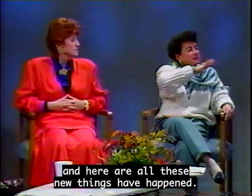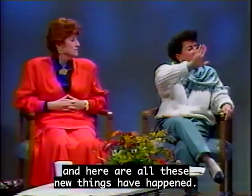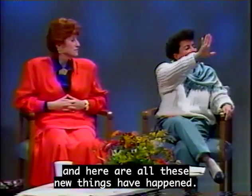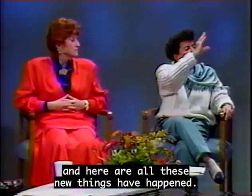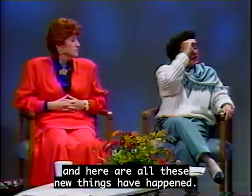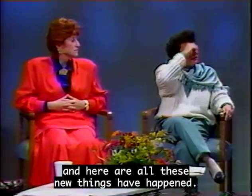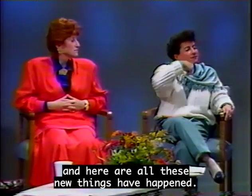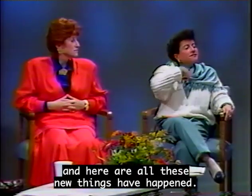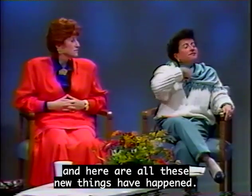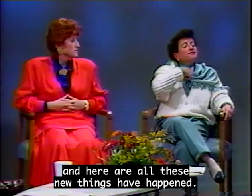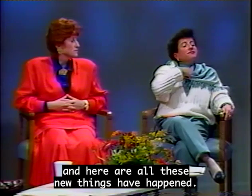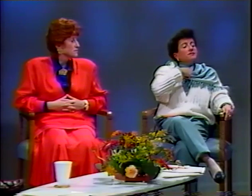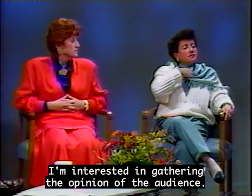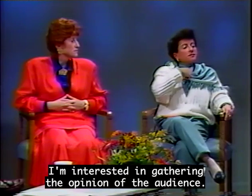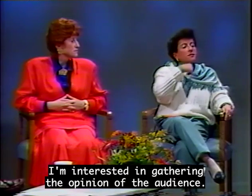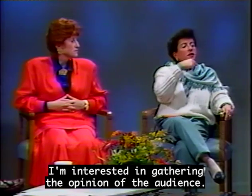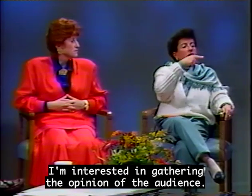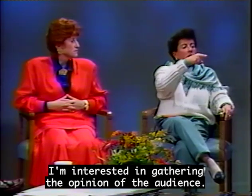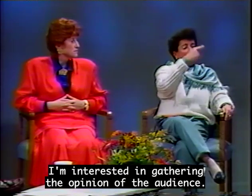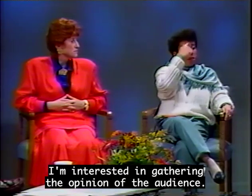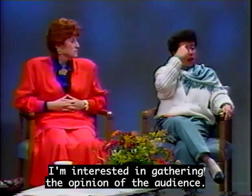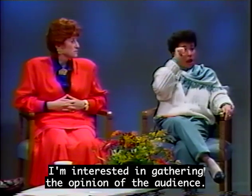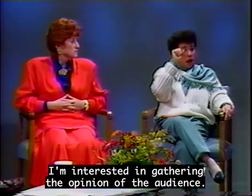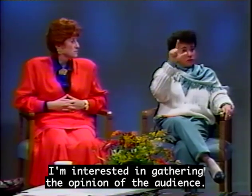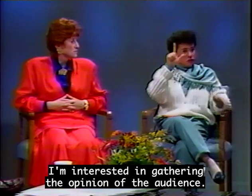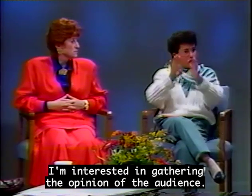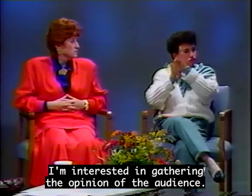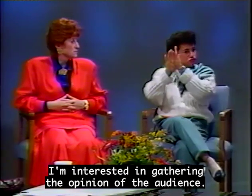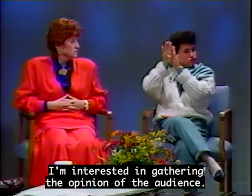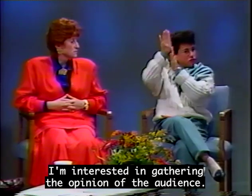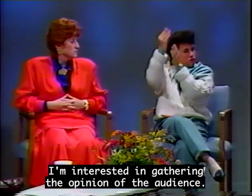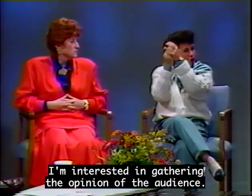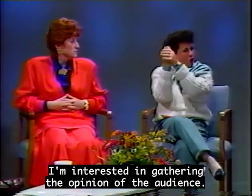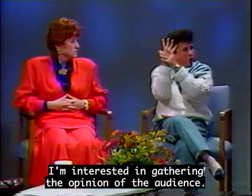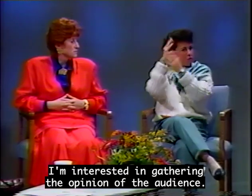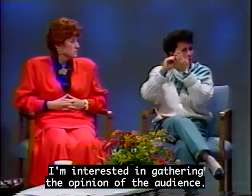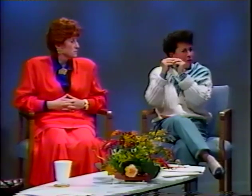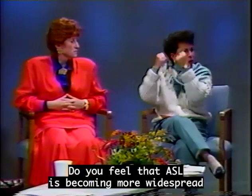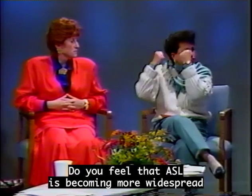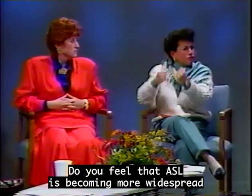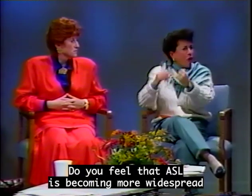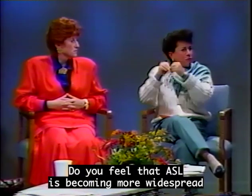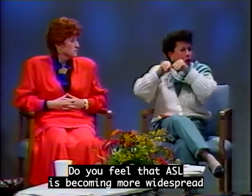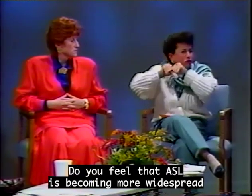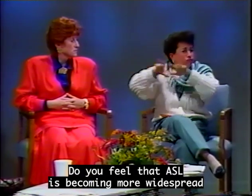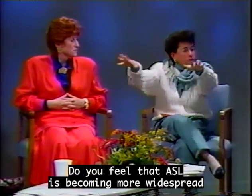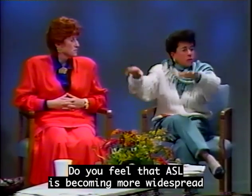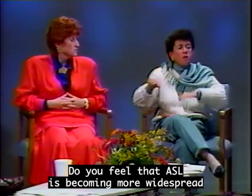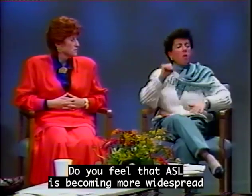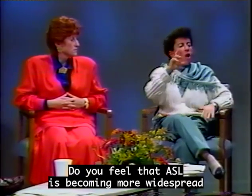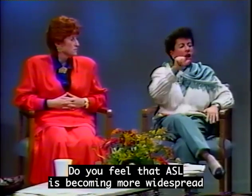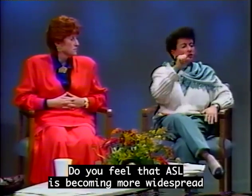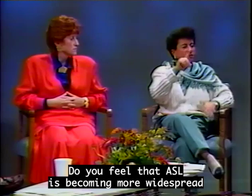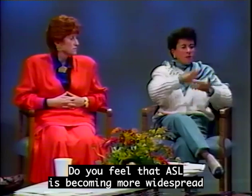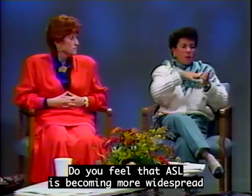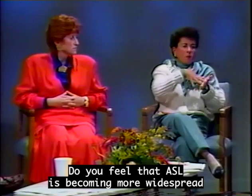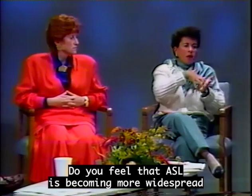happened. I'm interested in gathering the opinion of the audience. Do you feel that ASL is becoming